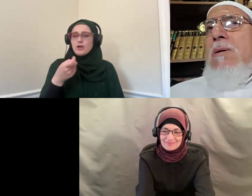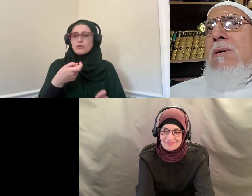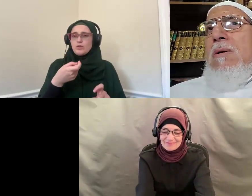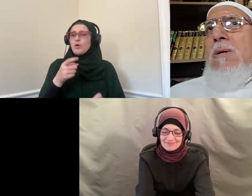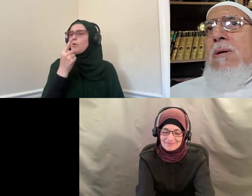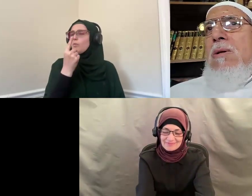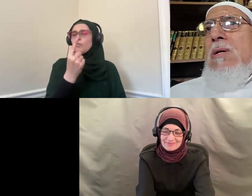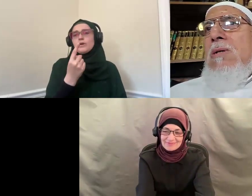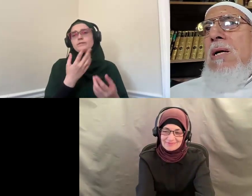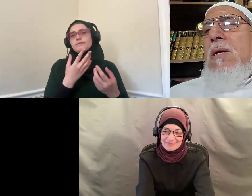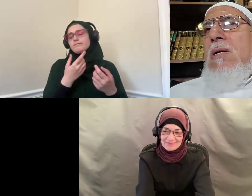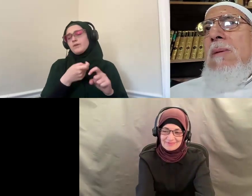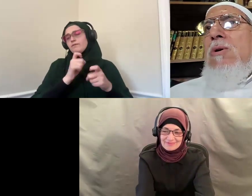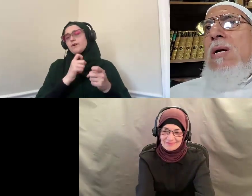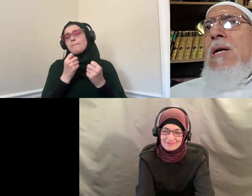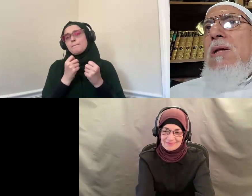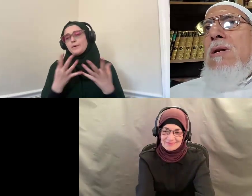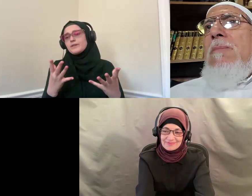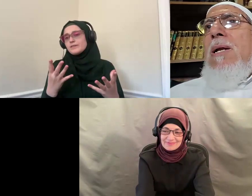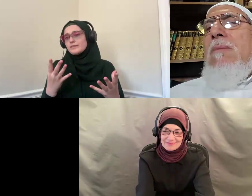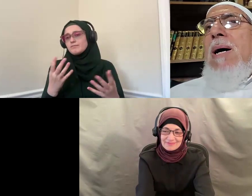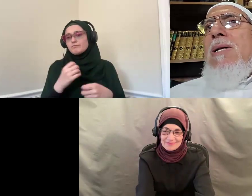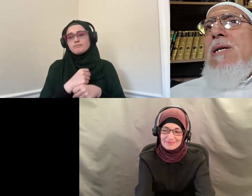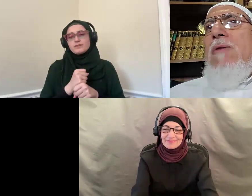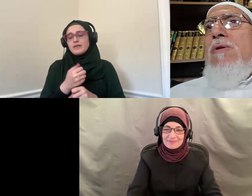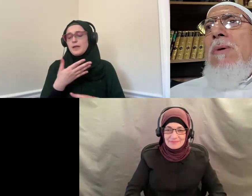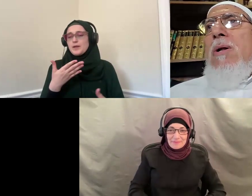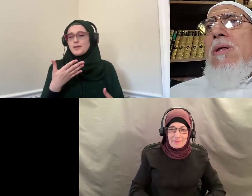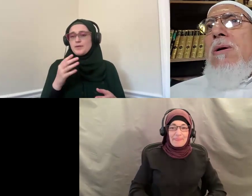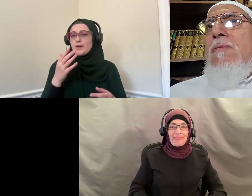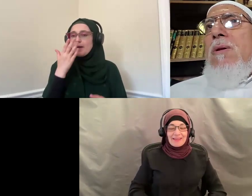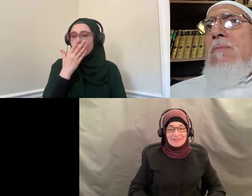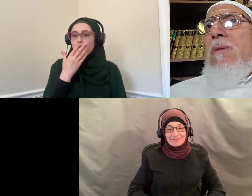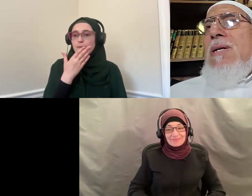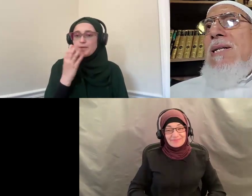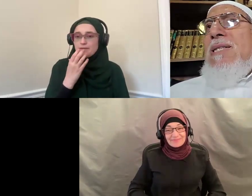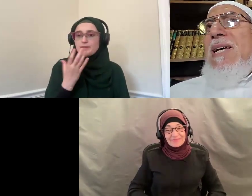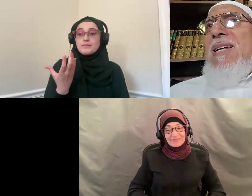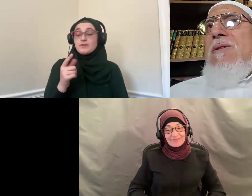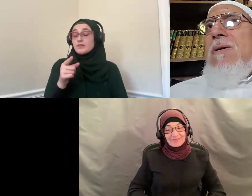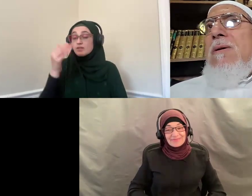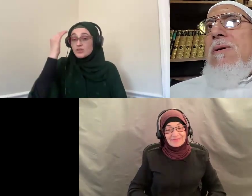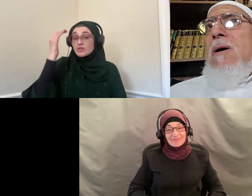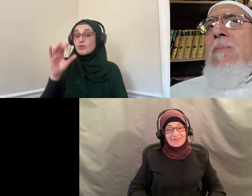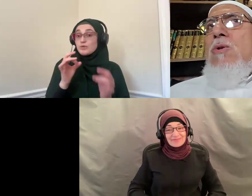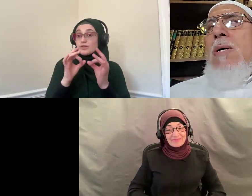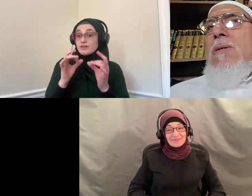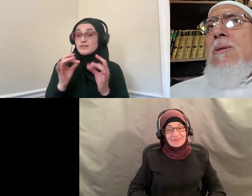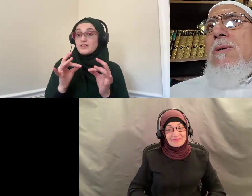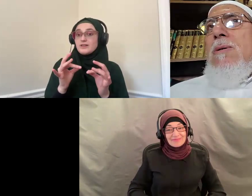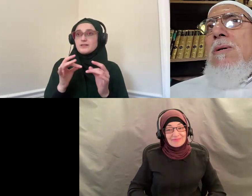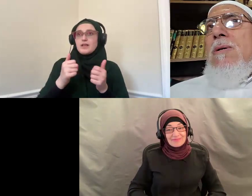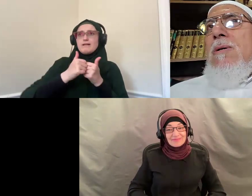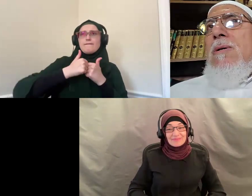that the sun is about 93 million miles away from Earth, but its heat comes to